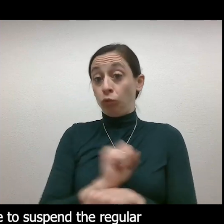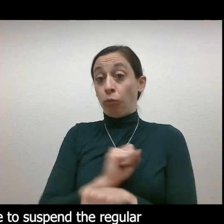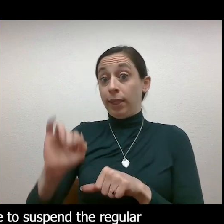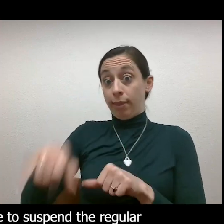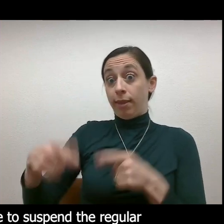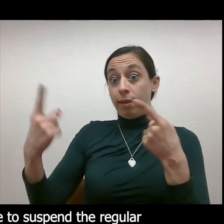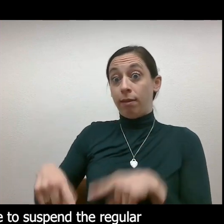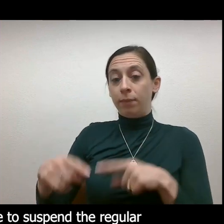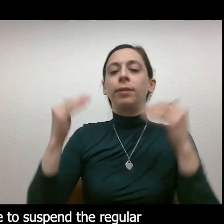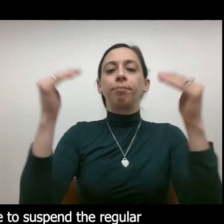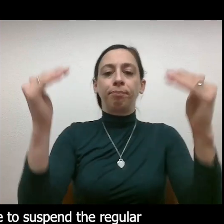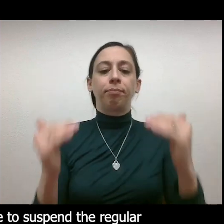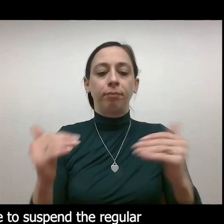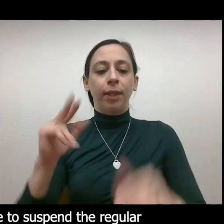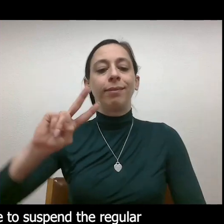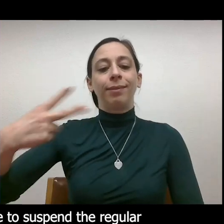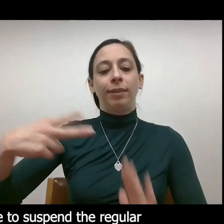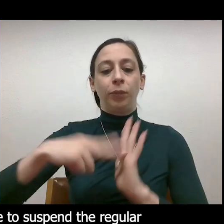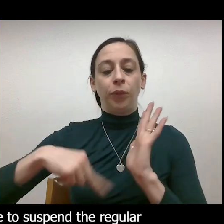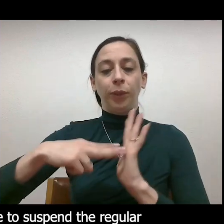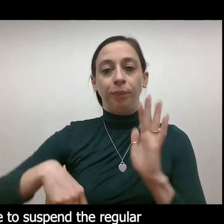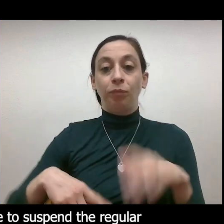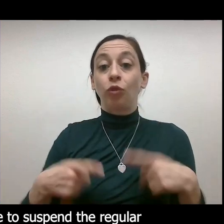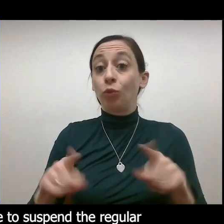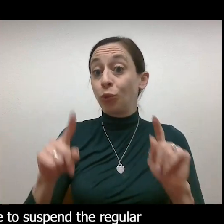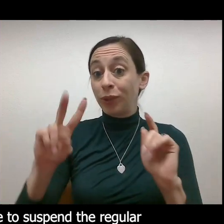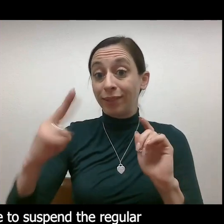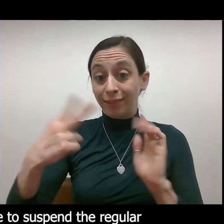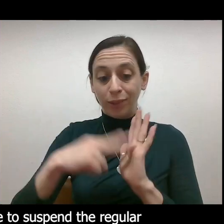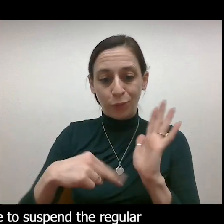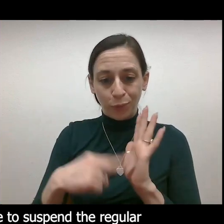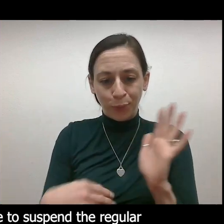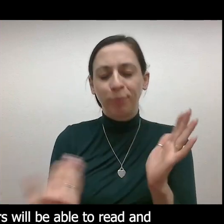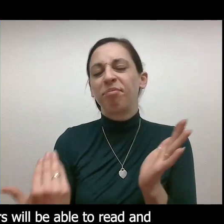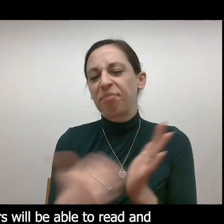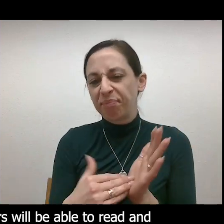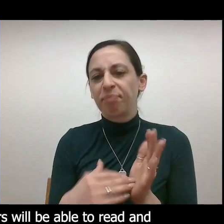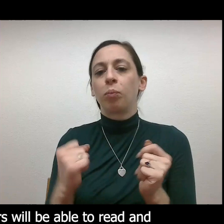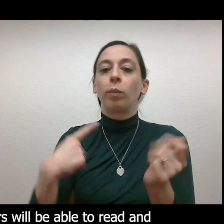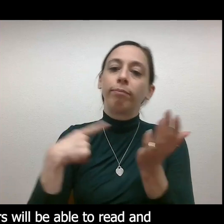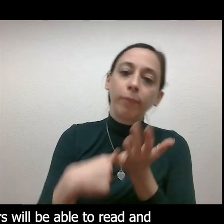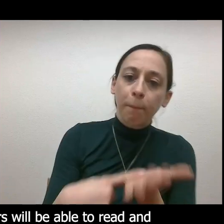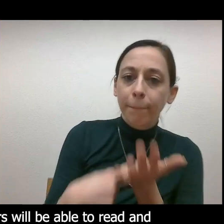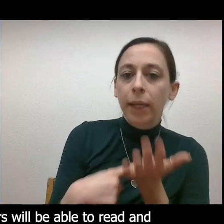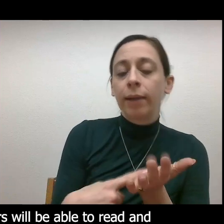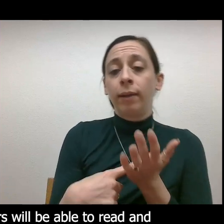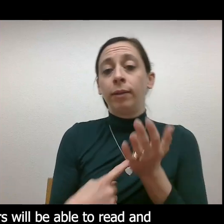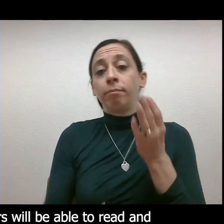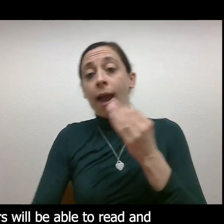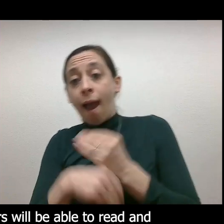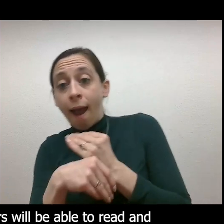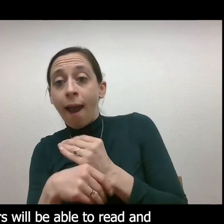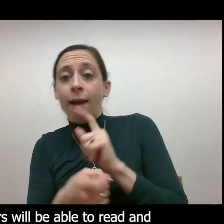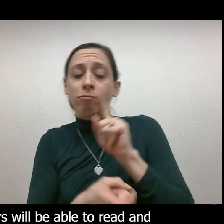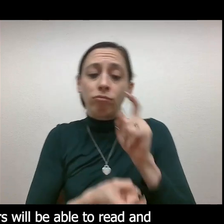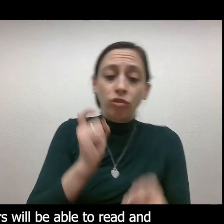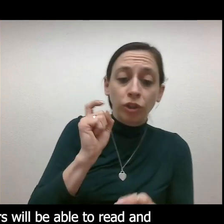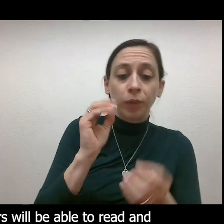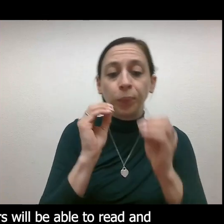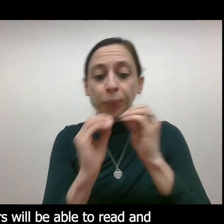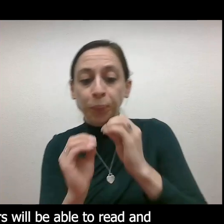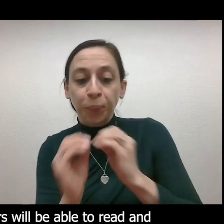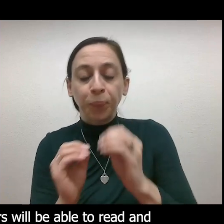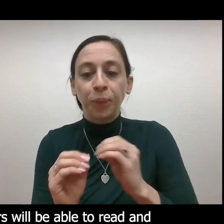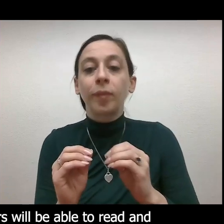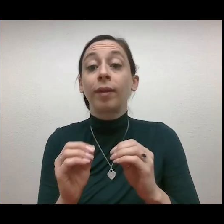If that happens and it receives the vote to suspend the regular order of business, it will proceed to the second reading. And again, the second